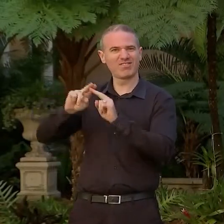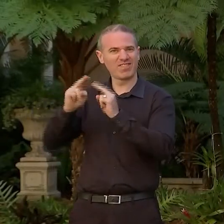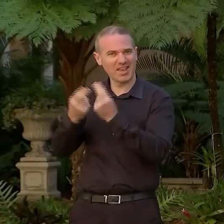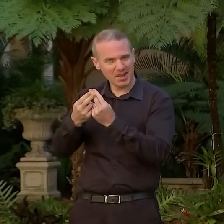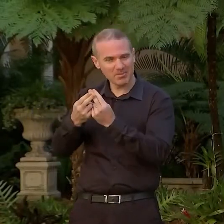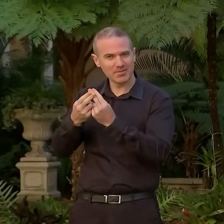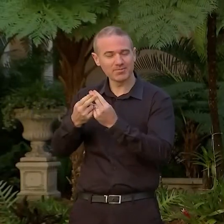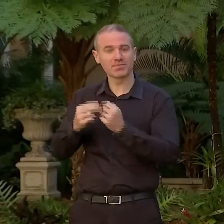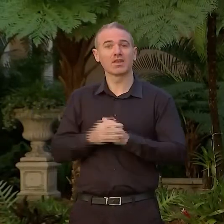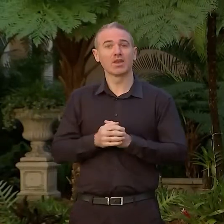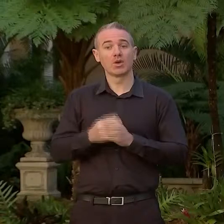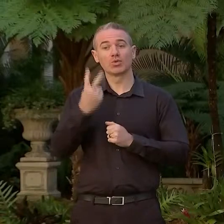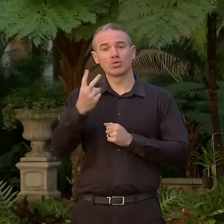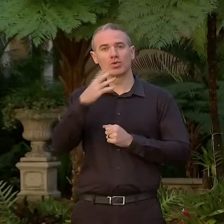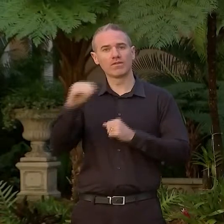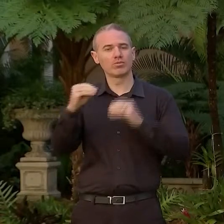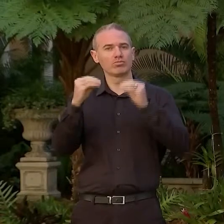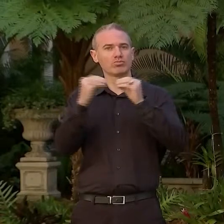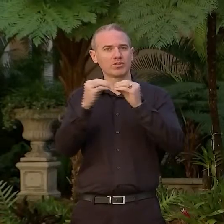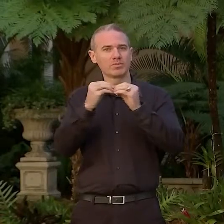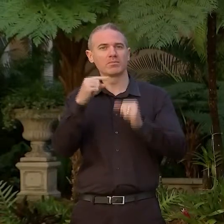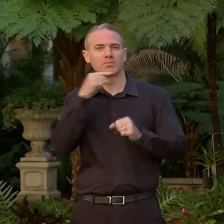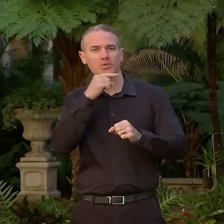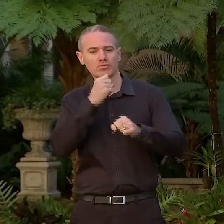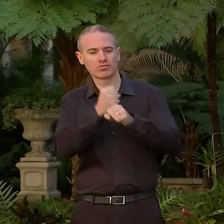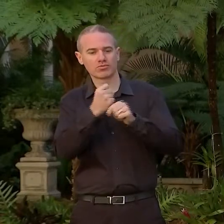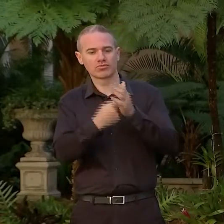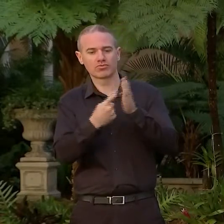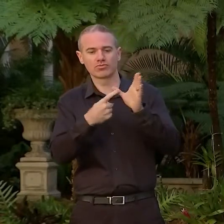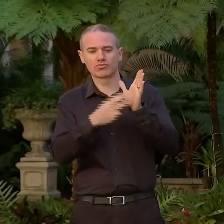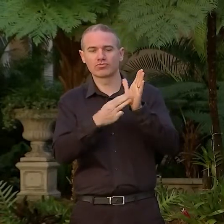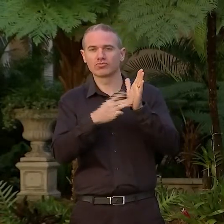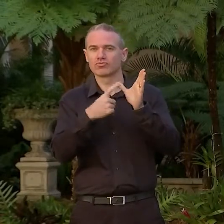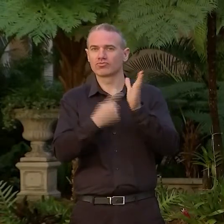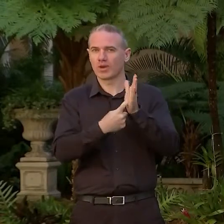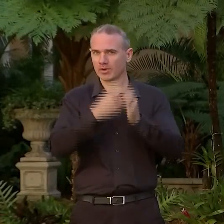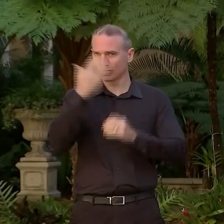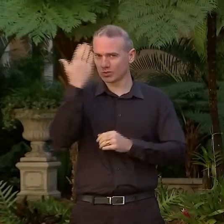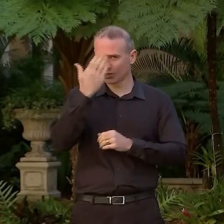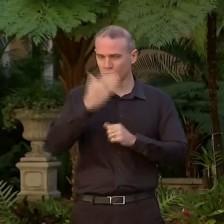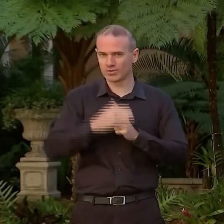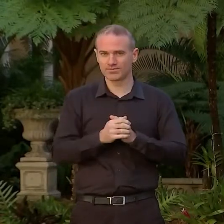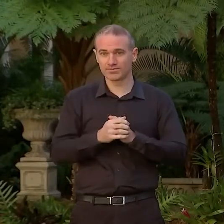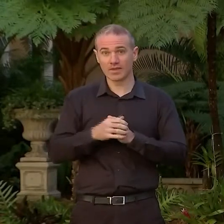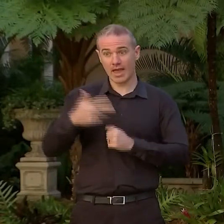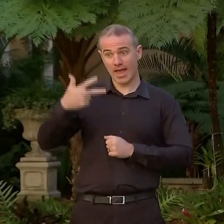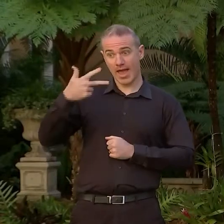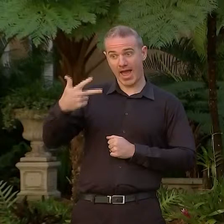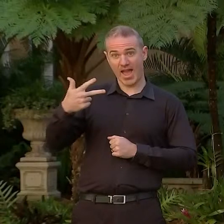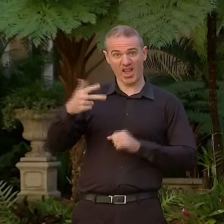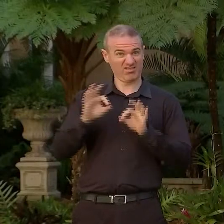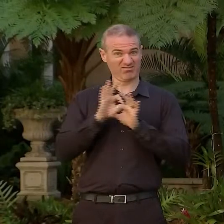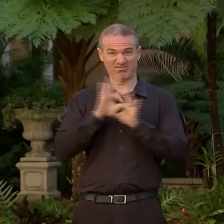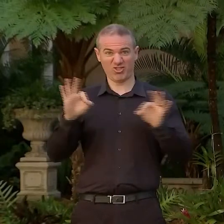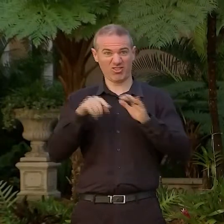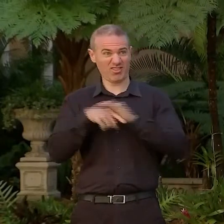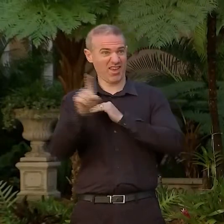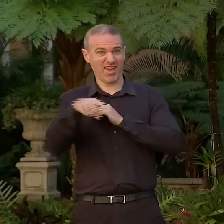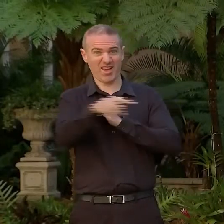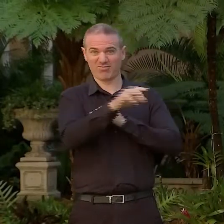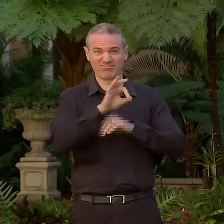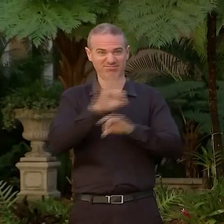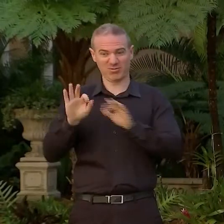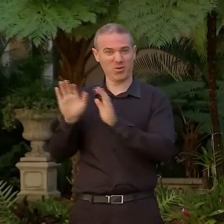contacts of Brisbane Boys Grammar School cases. 8 were not infectious in the community at all. 2